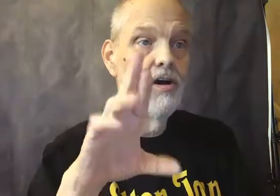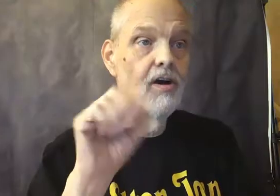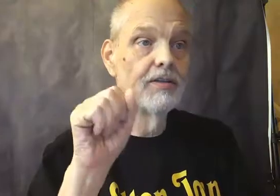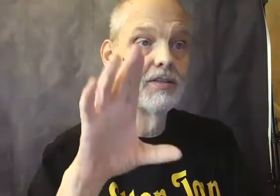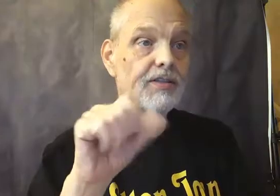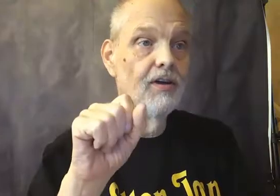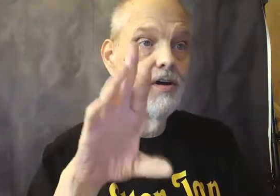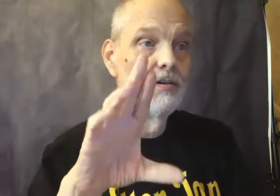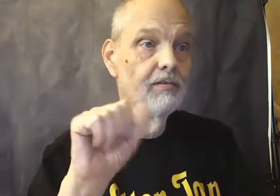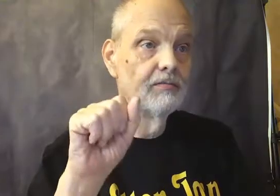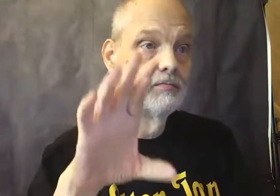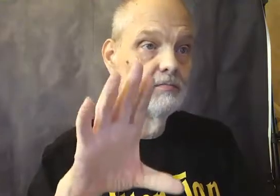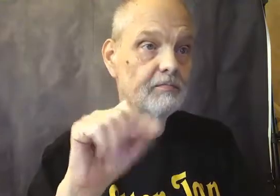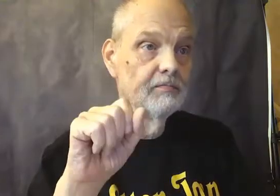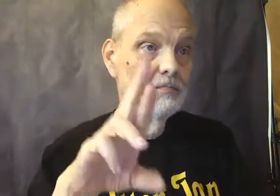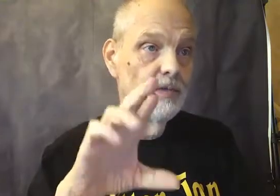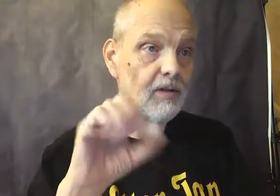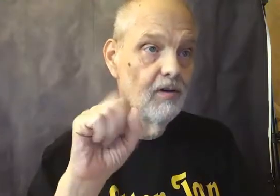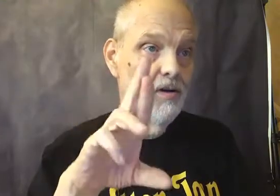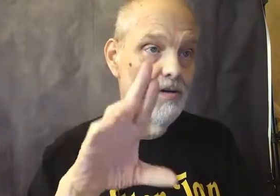Car is just CR. Car.